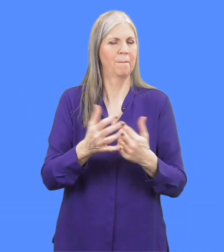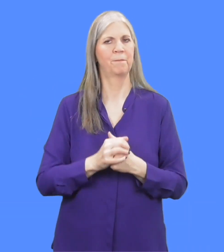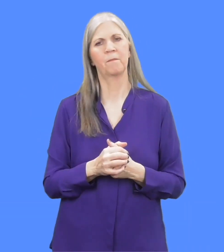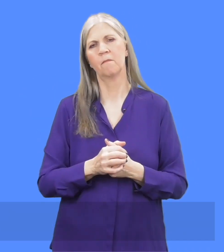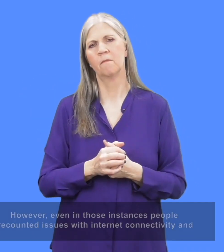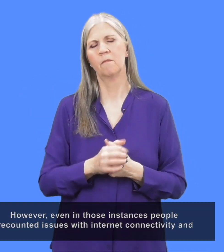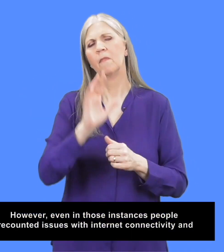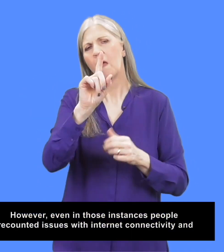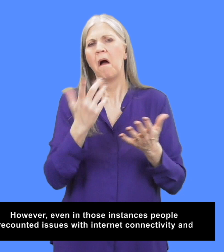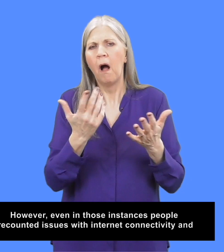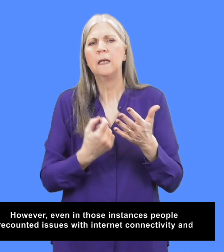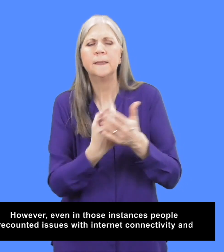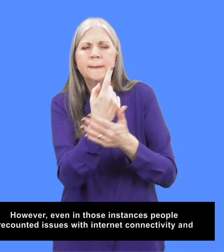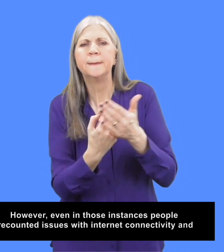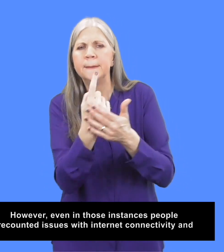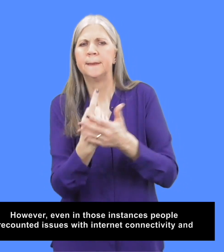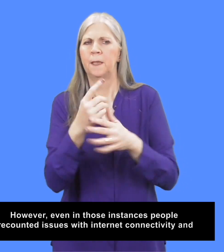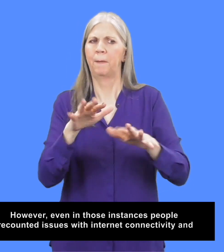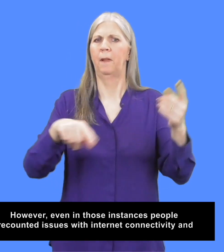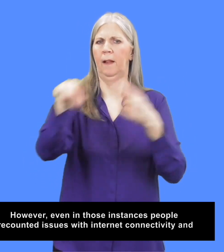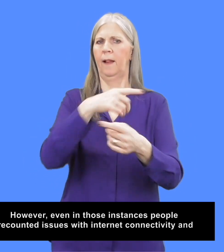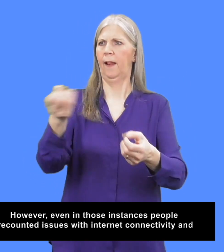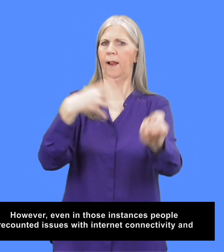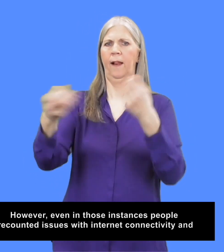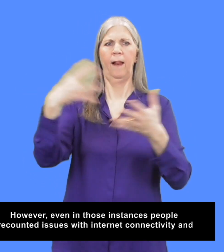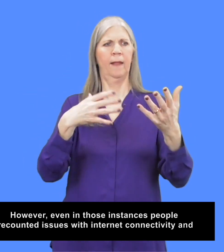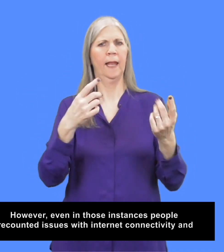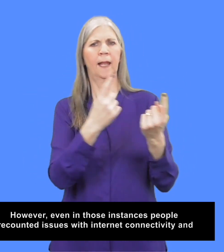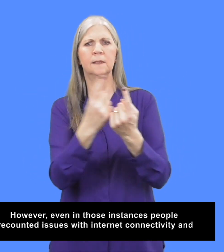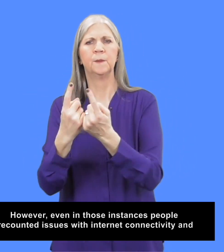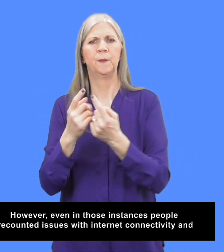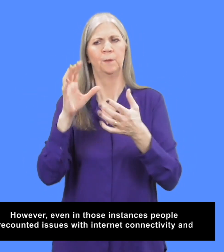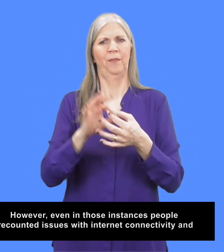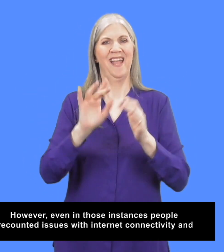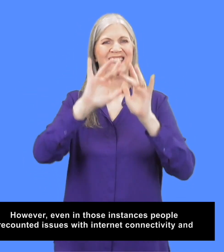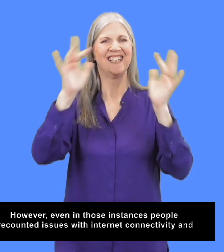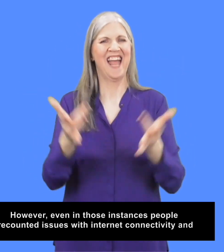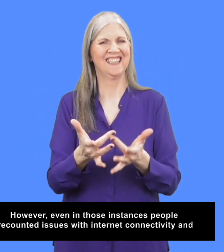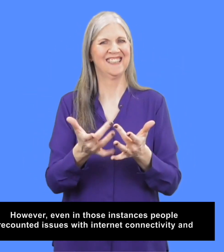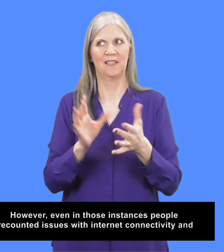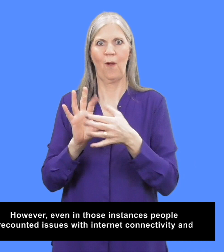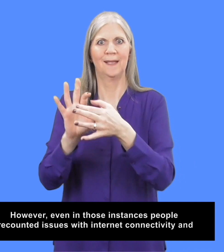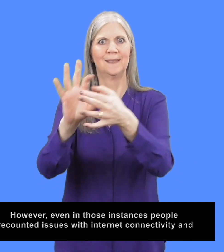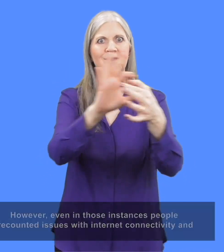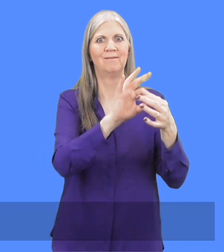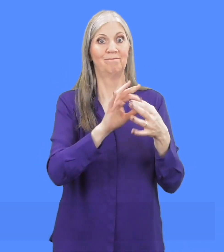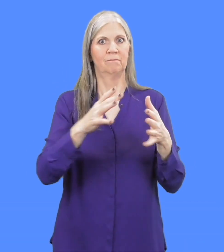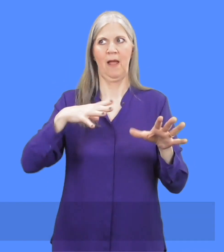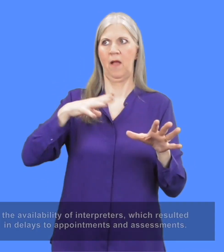However, even in those instances, people recounted issues with internet connectivity and the availability